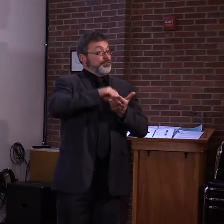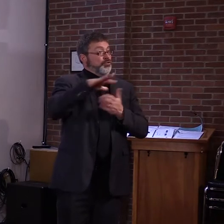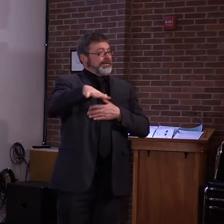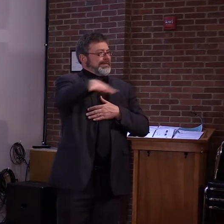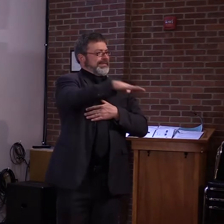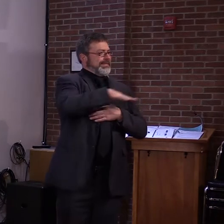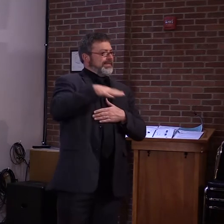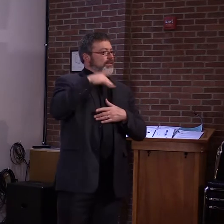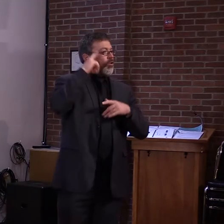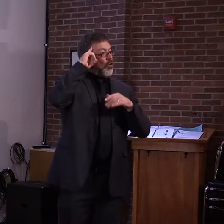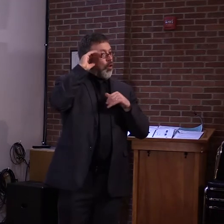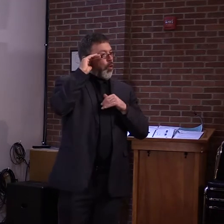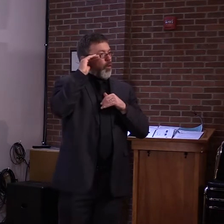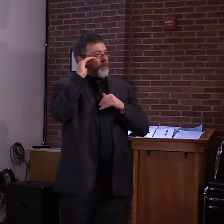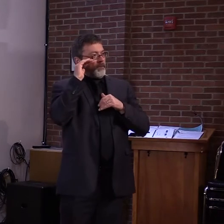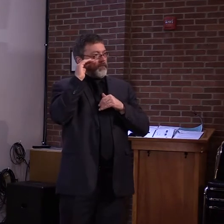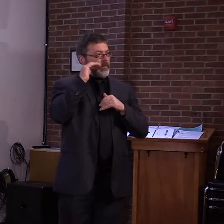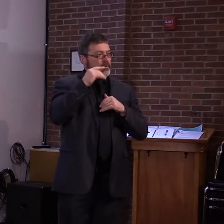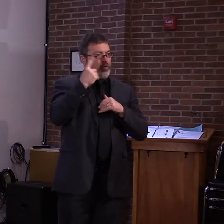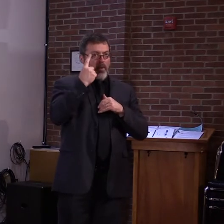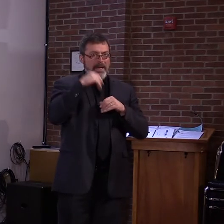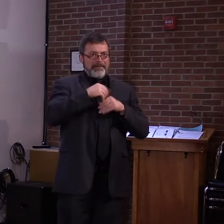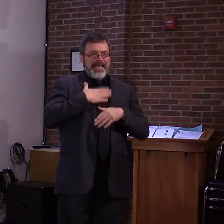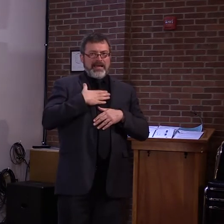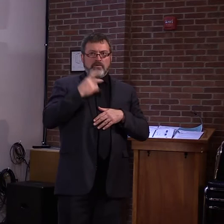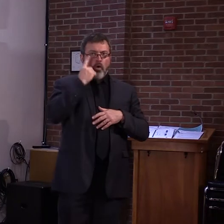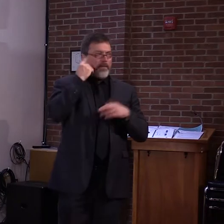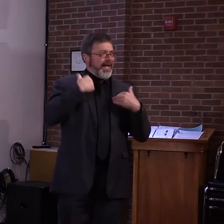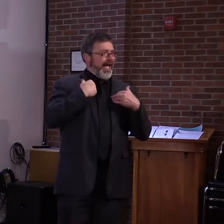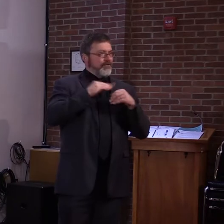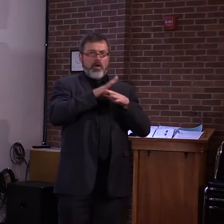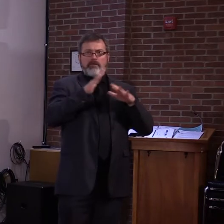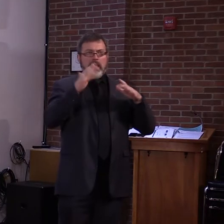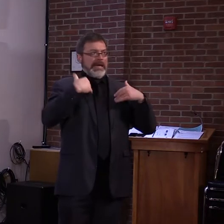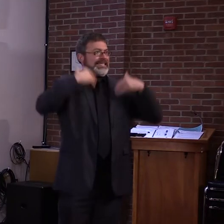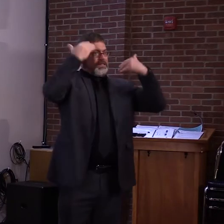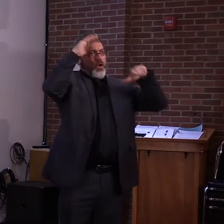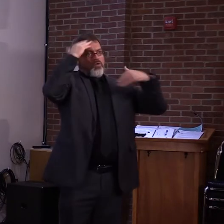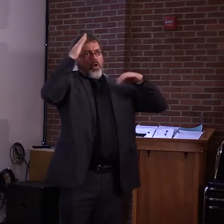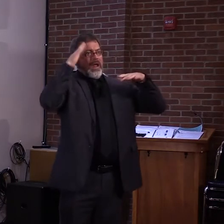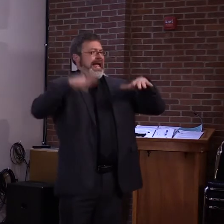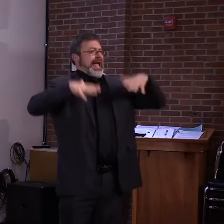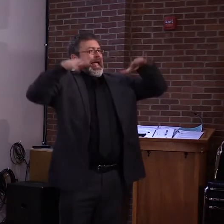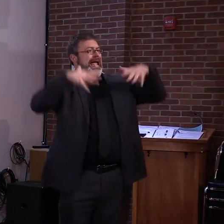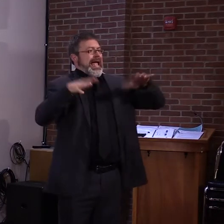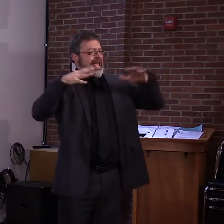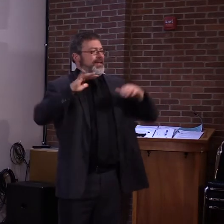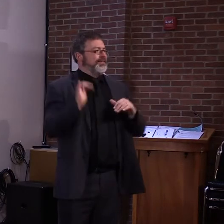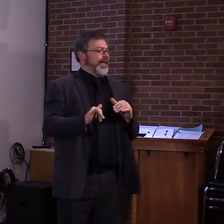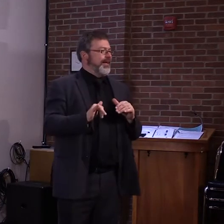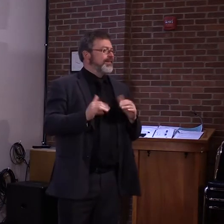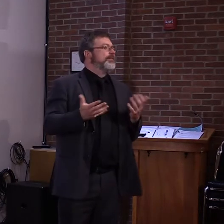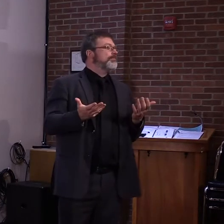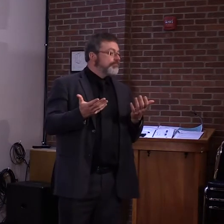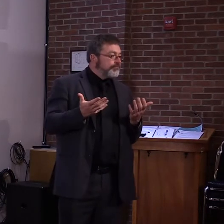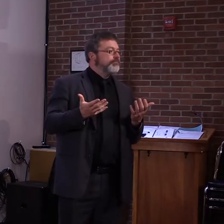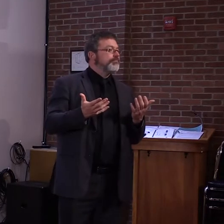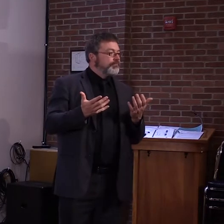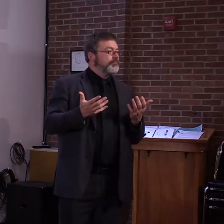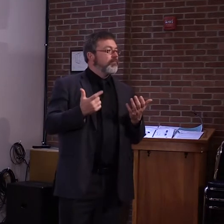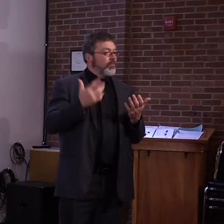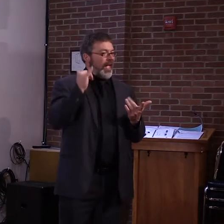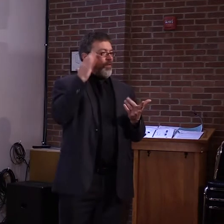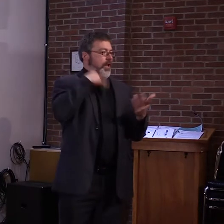someone could, in my dorm, could have COVID and I could not know it. That's kind of the fear that I'm hearing